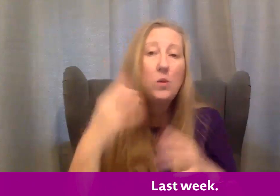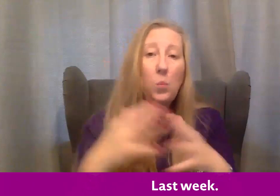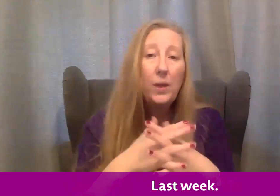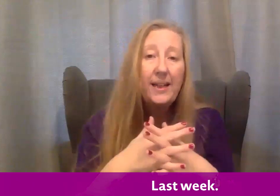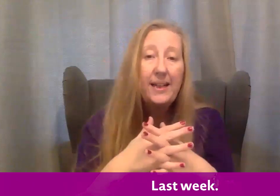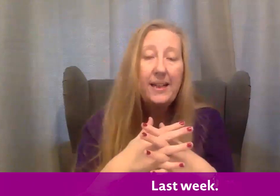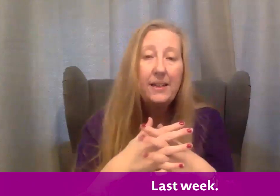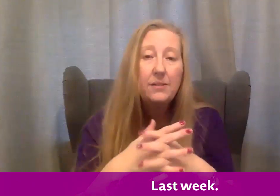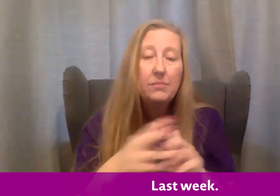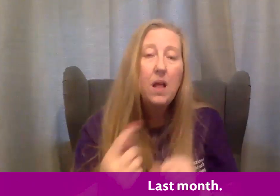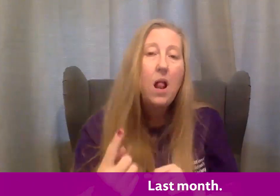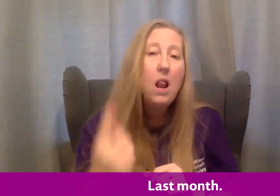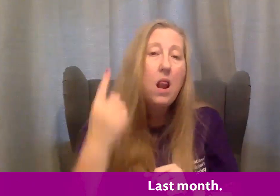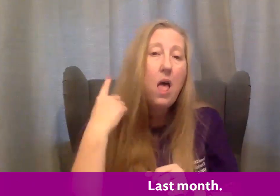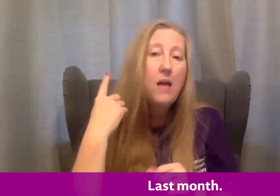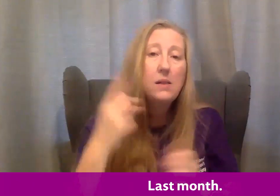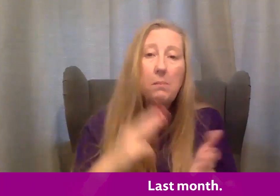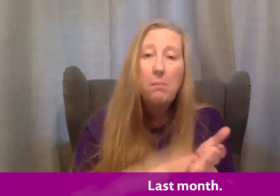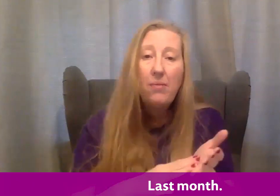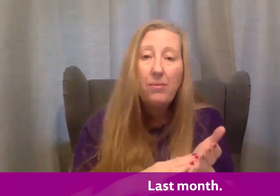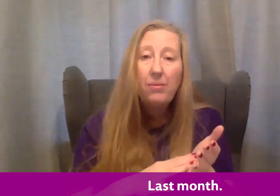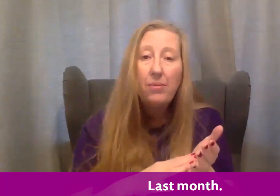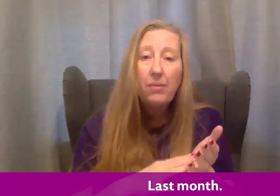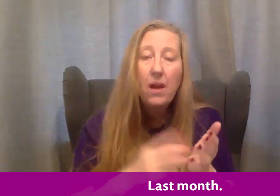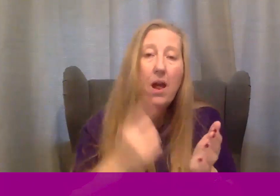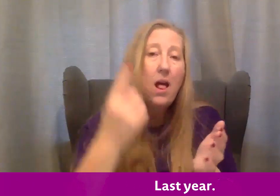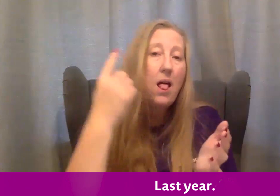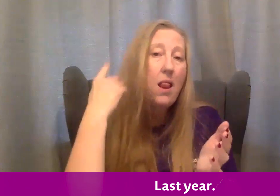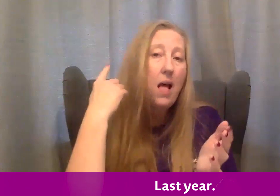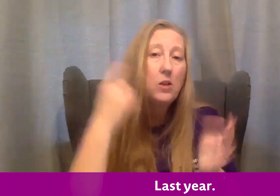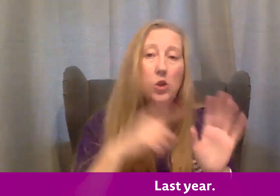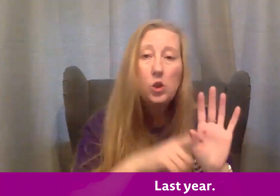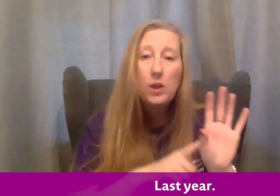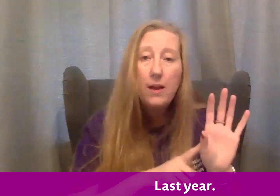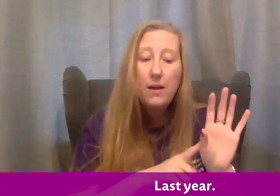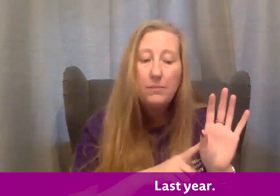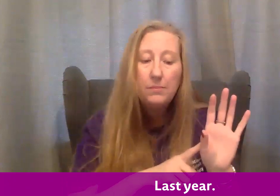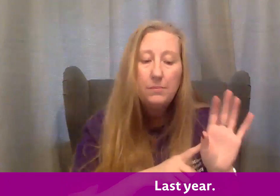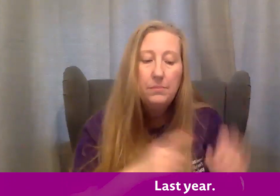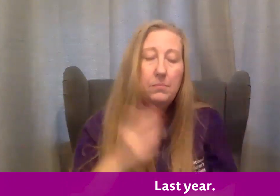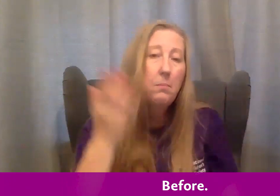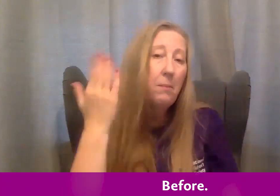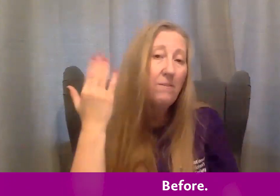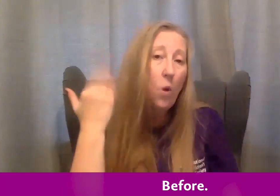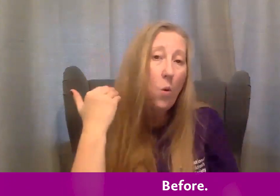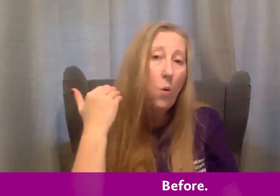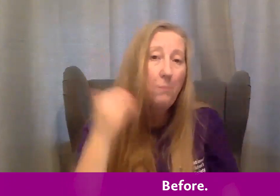Last week. Last month. Last year. Before.